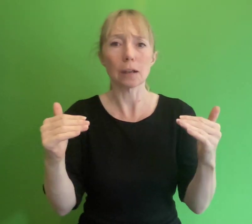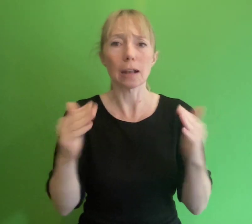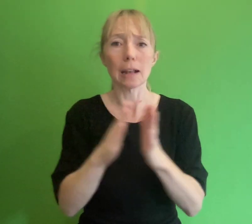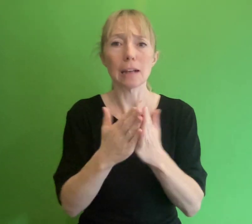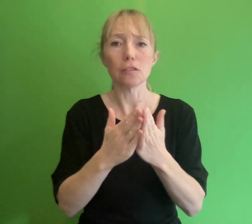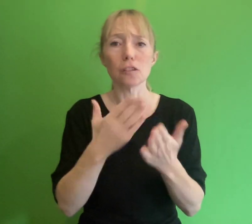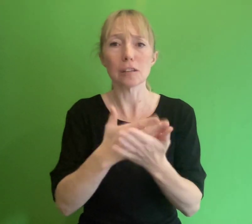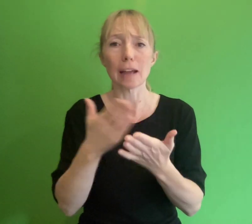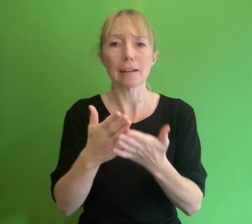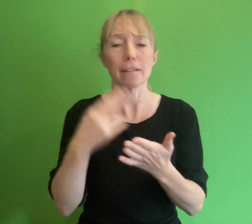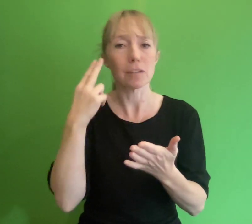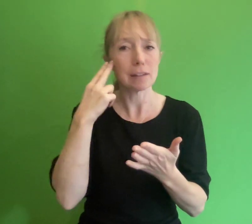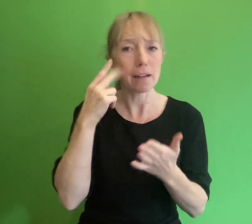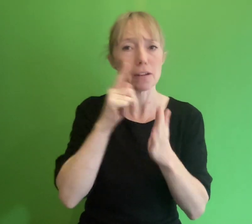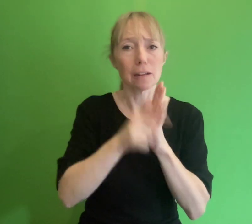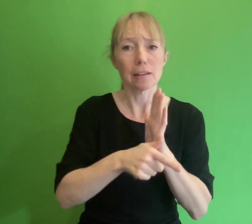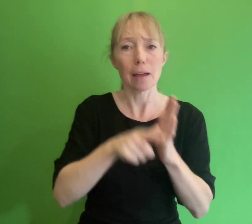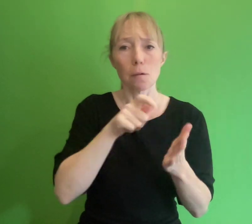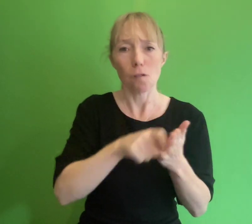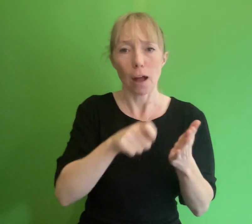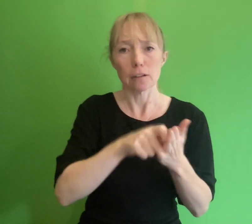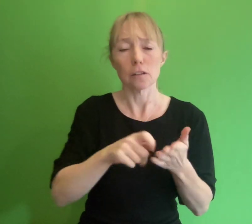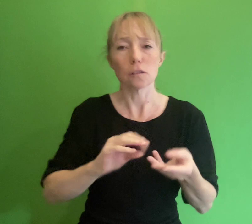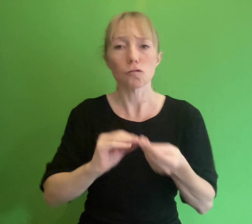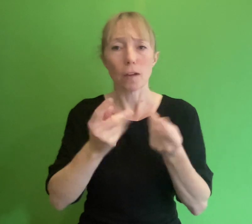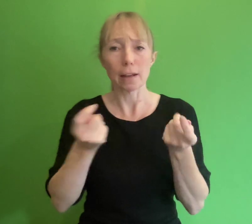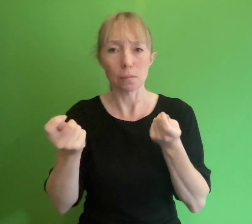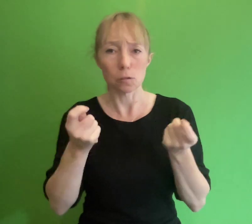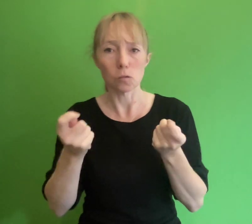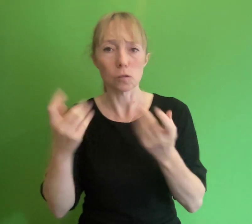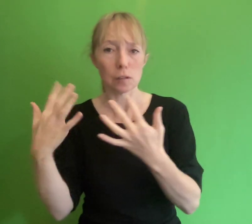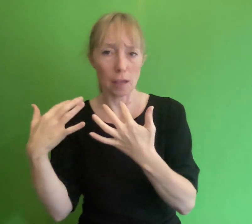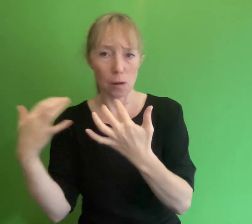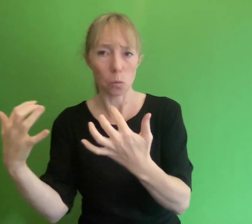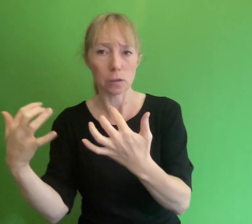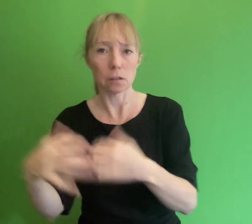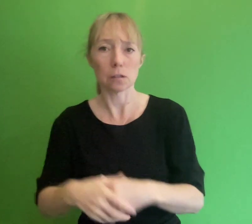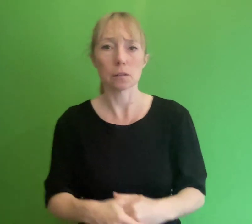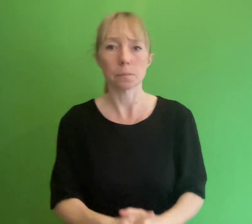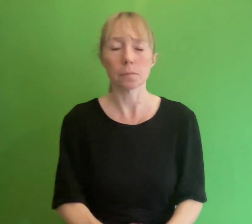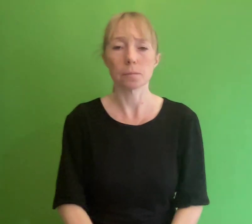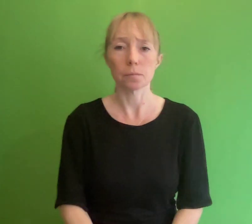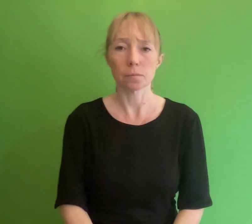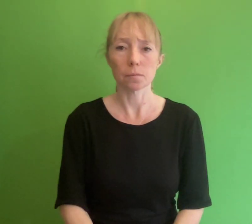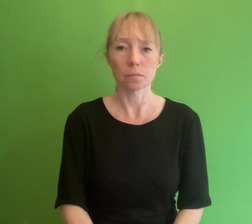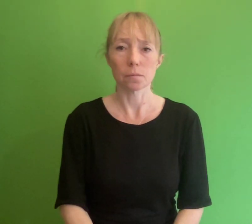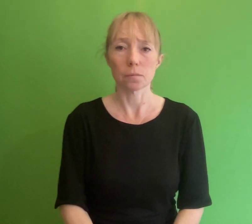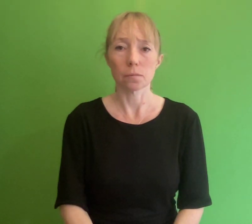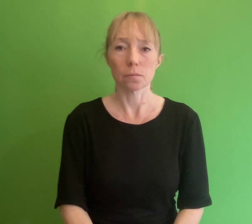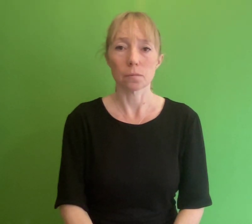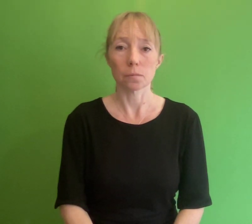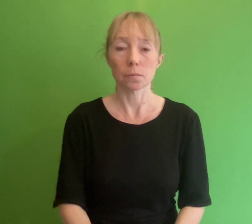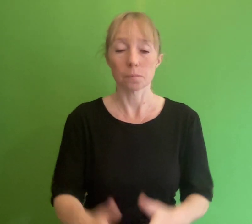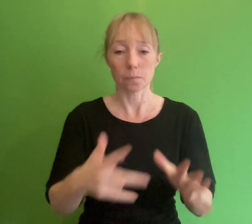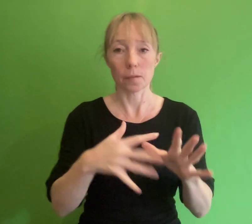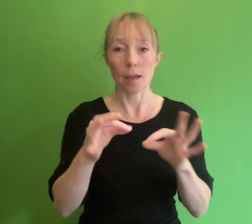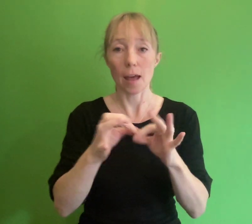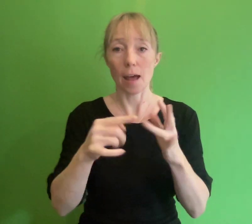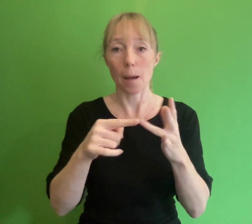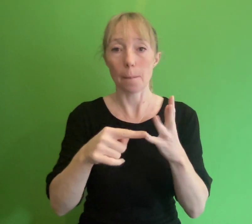disabled writers, creative producers and audiences. About Jamie